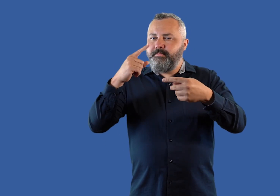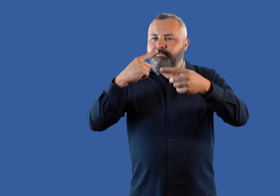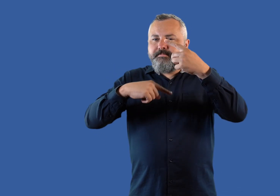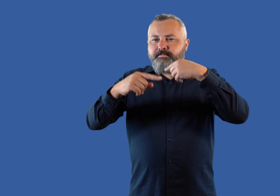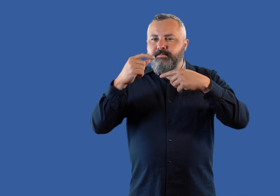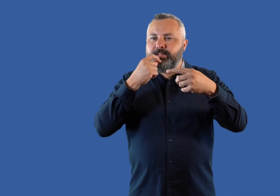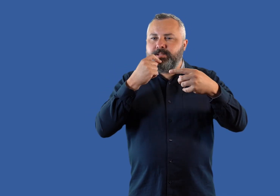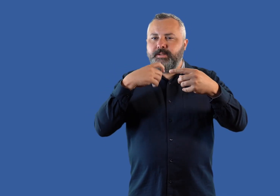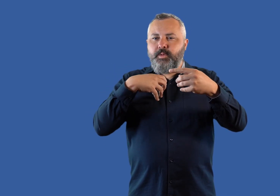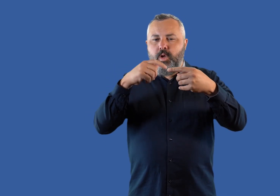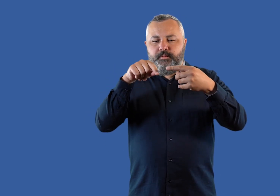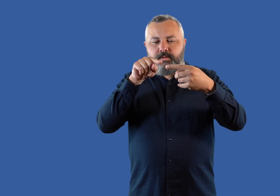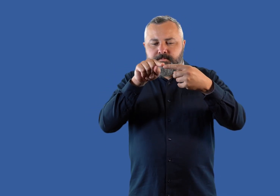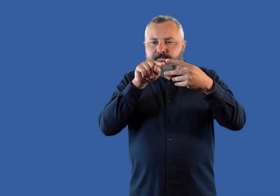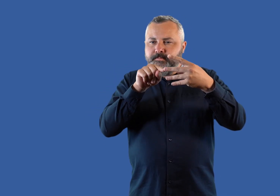bipolar?